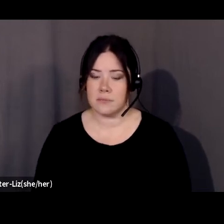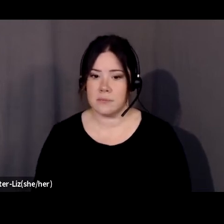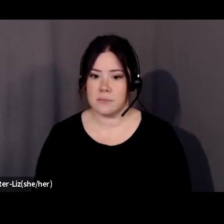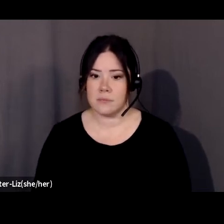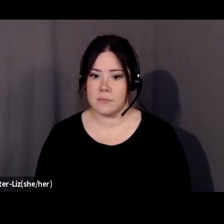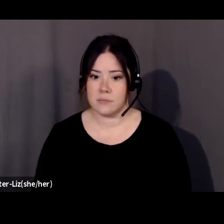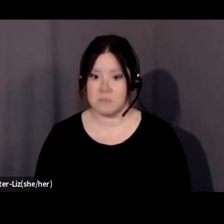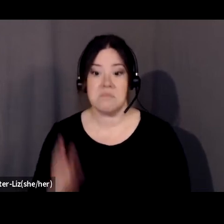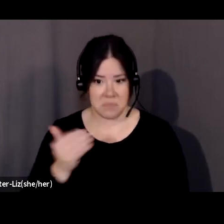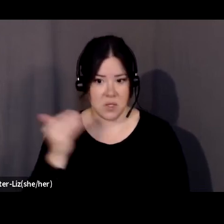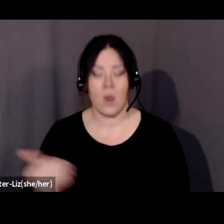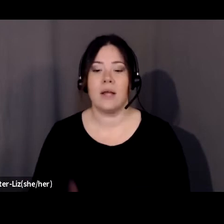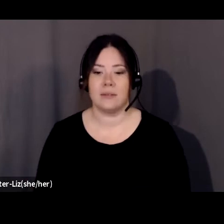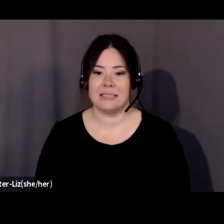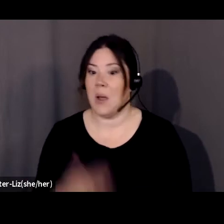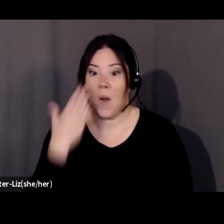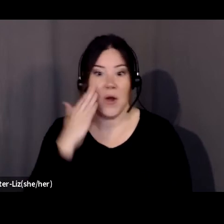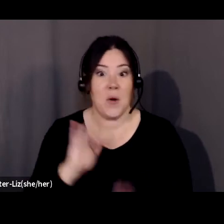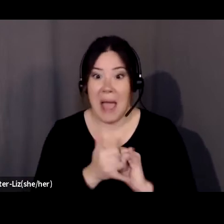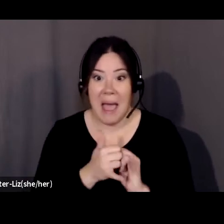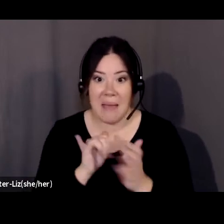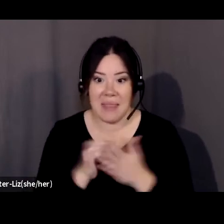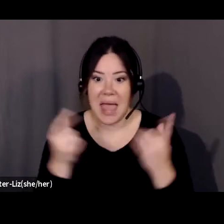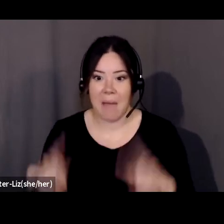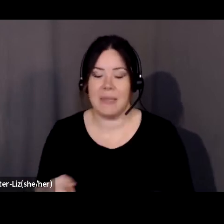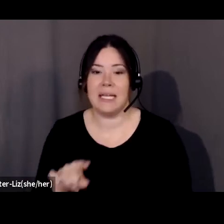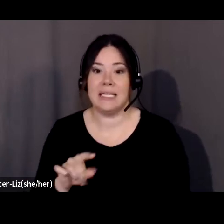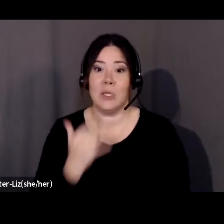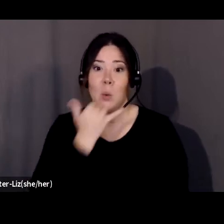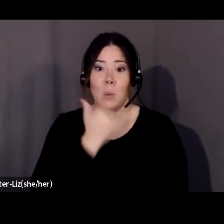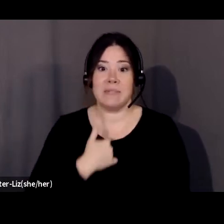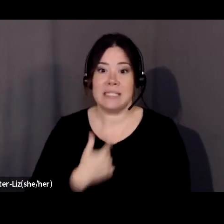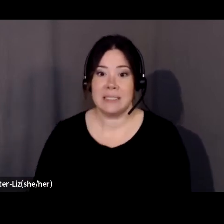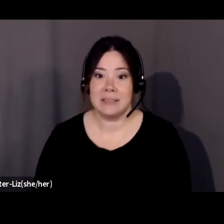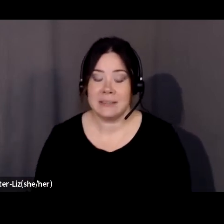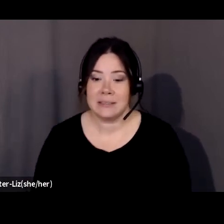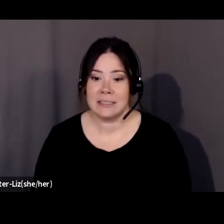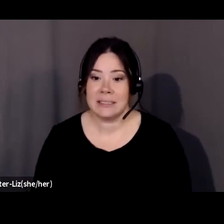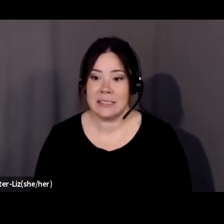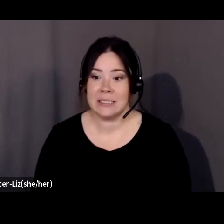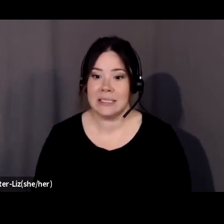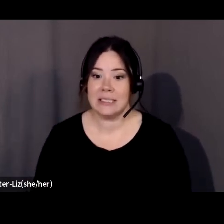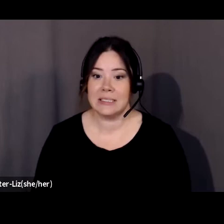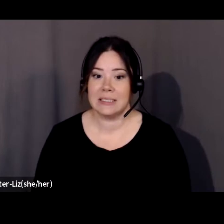Go ahead, Sorry you're about that. I don't know how that happened. Oh, hello. There you are.